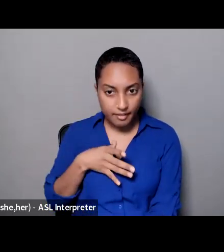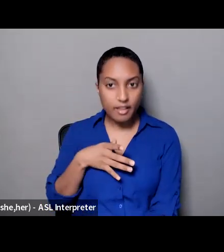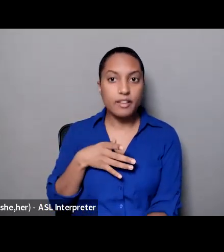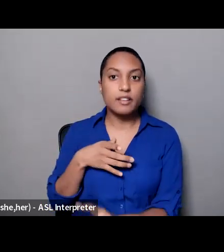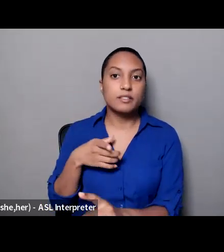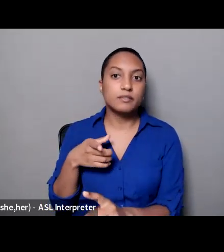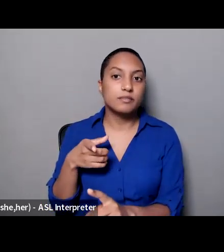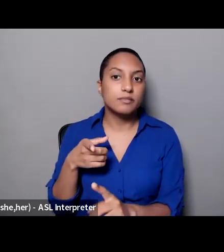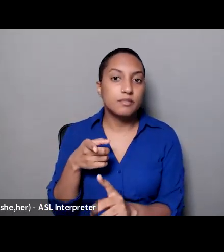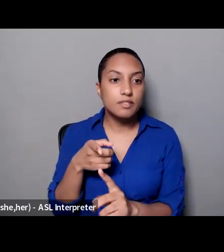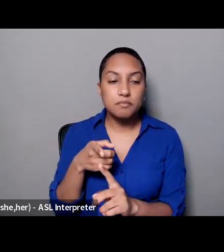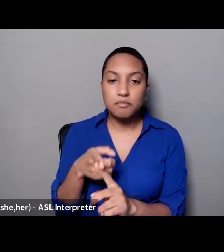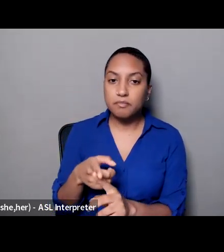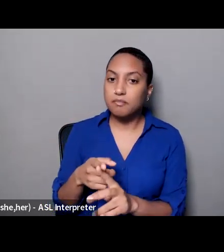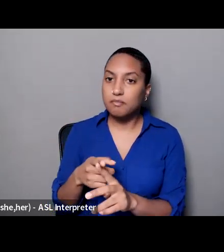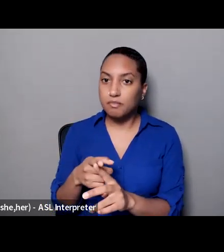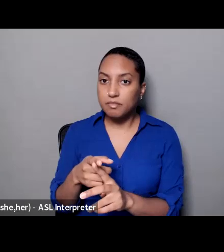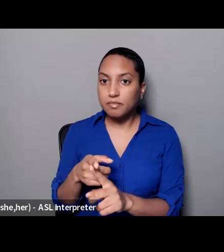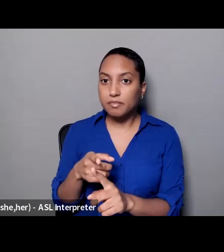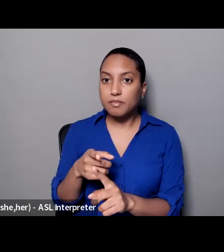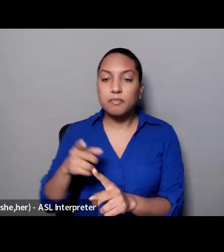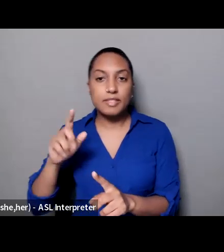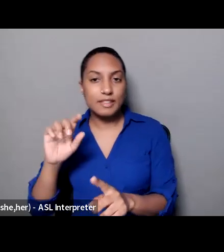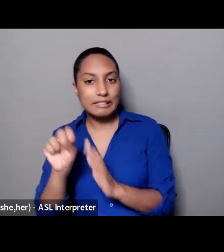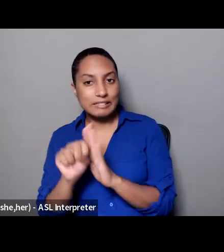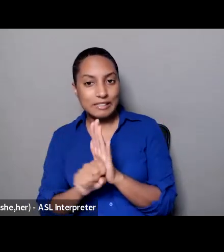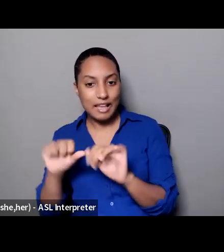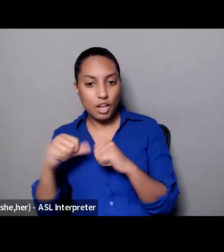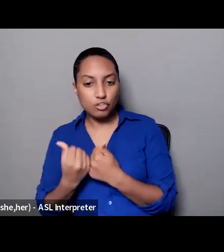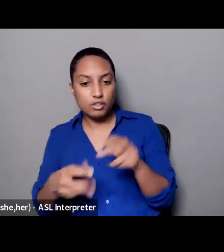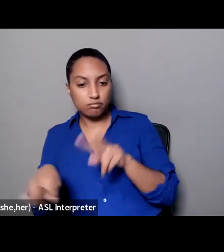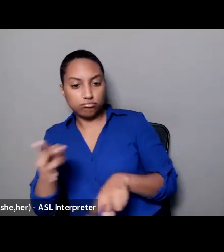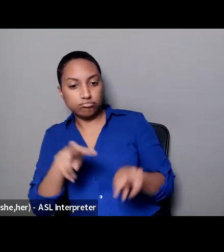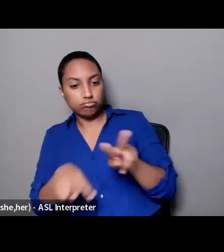for rehabilitation by the state agency in the state where he lived.